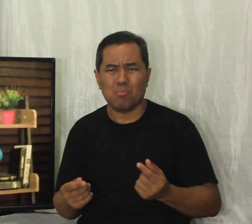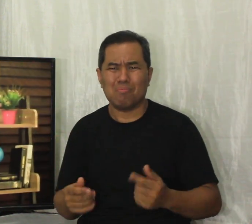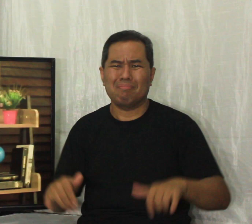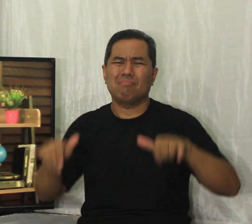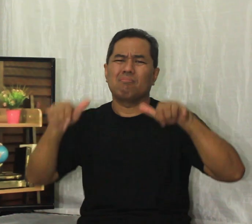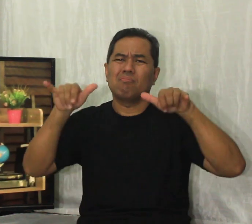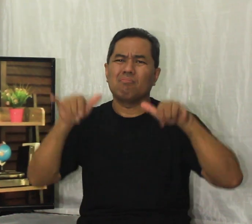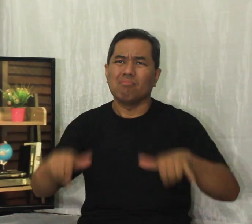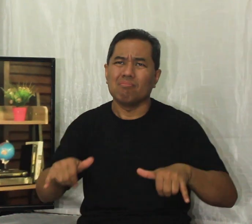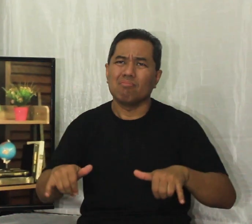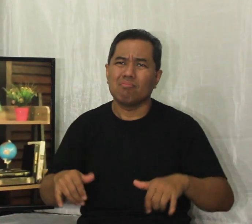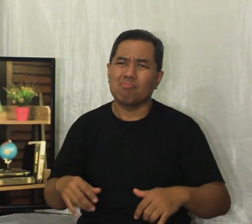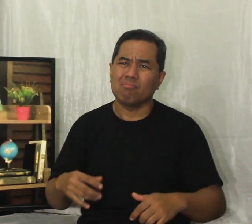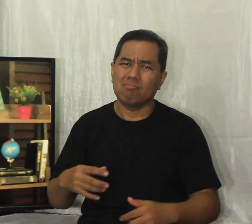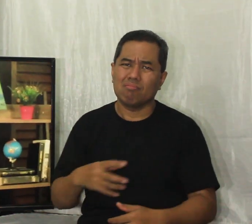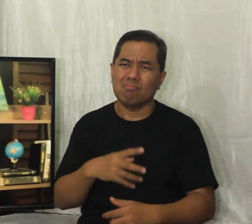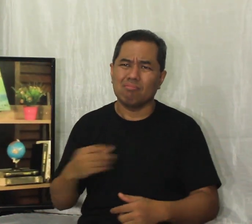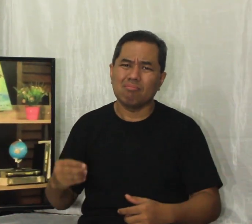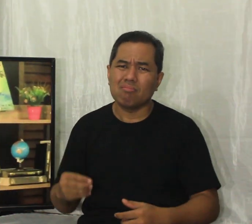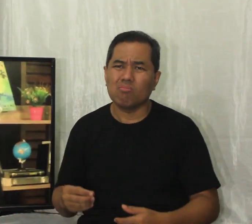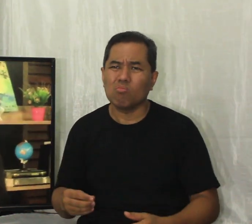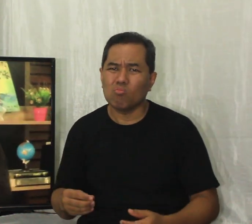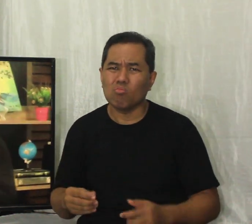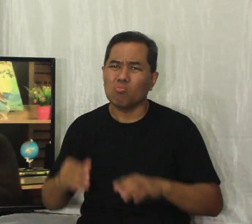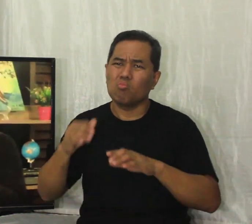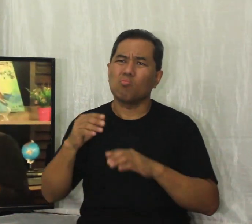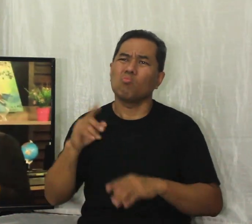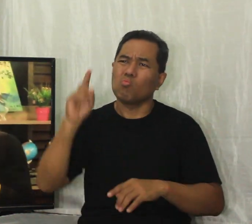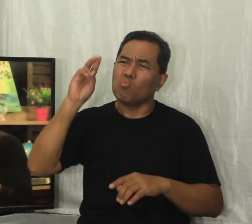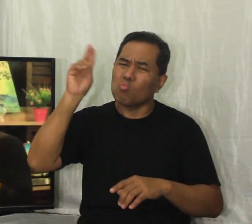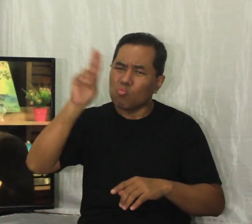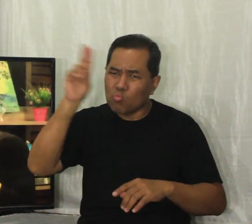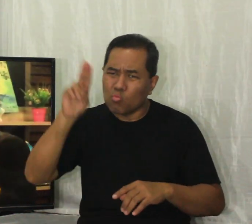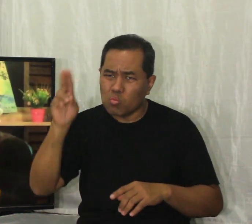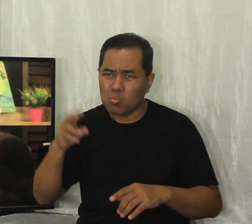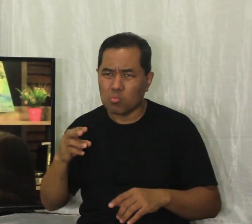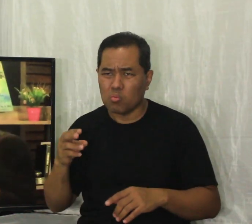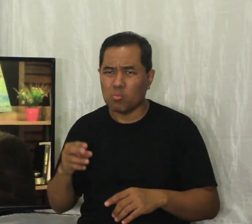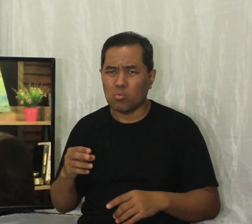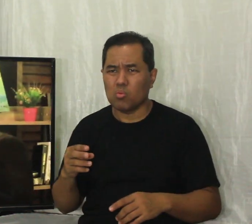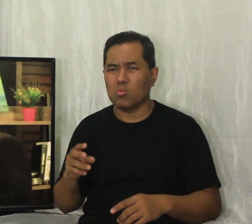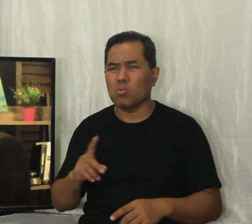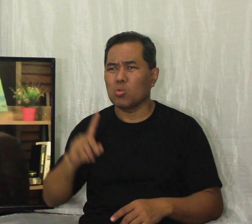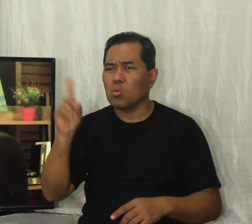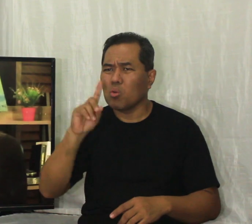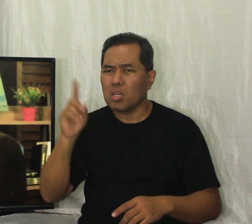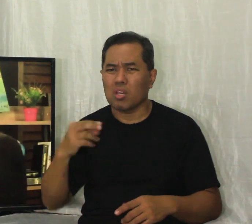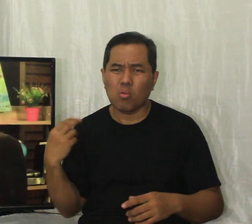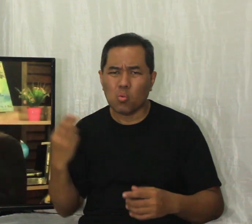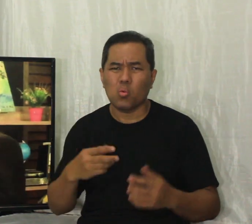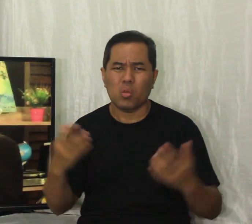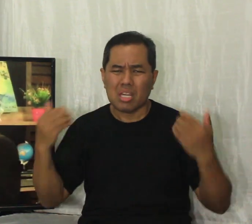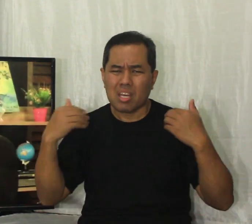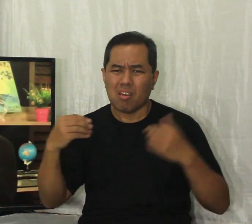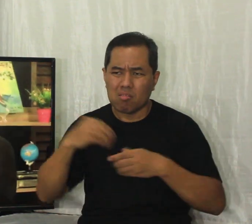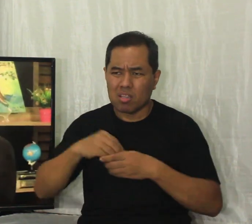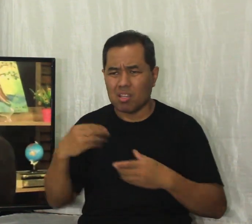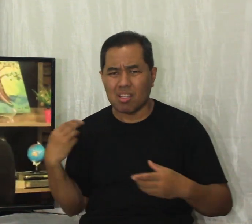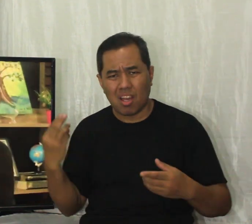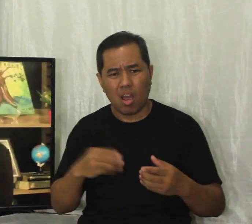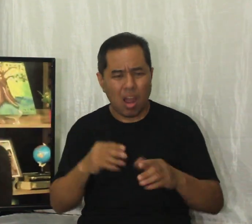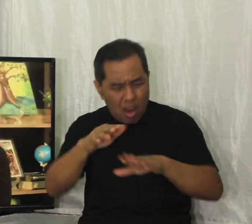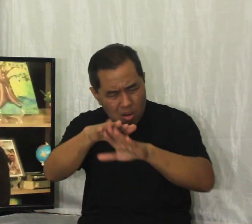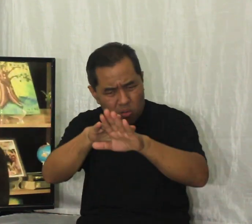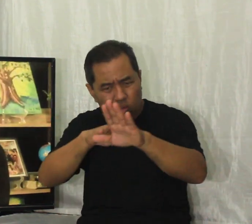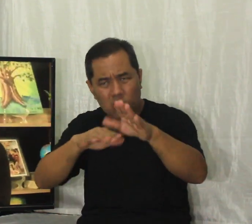whatever we have in our hands. And whatever is lacking, Father, you would fill. Lord, just